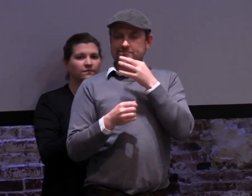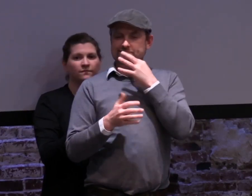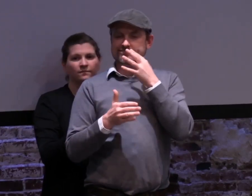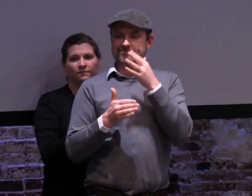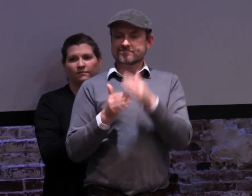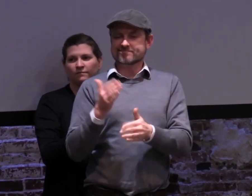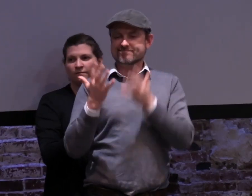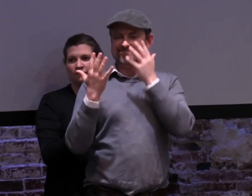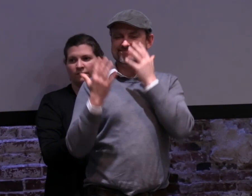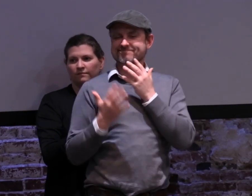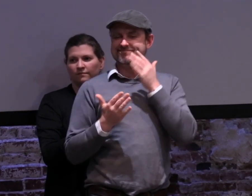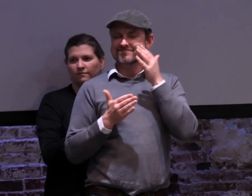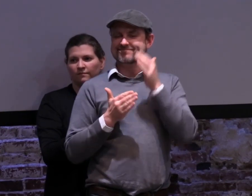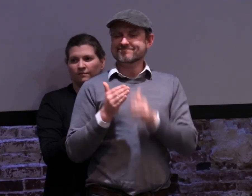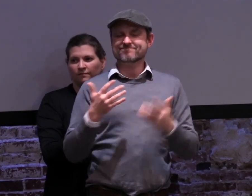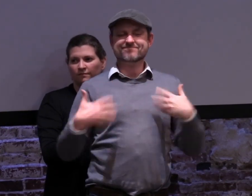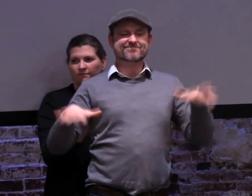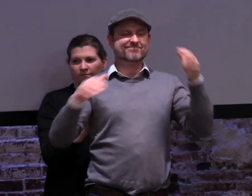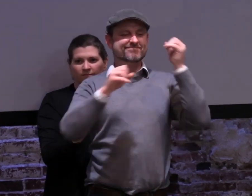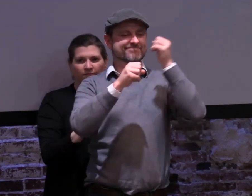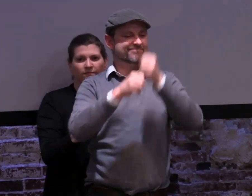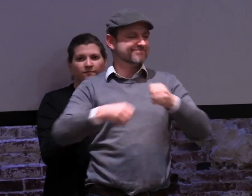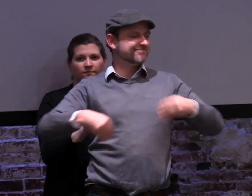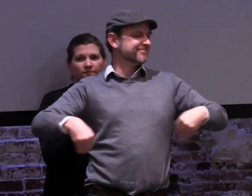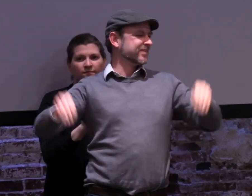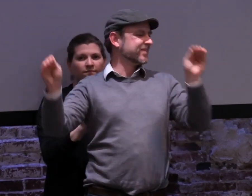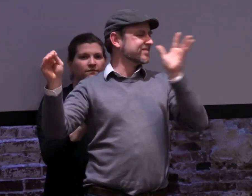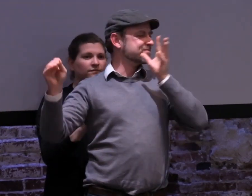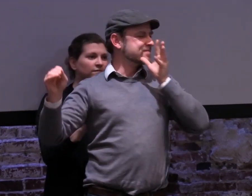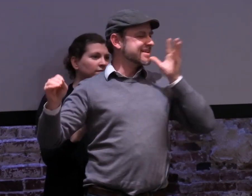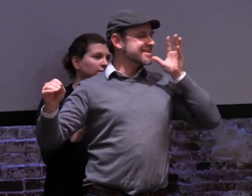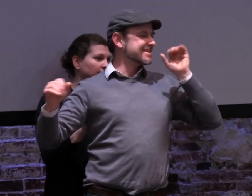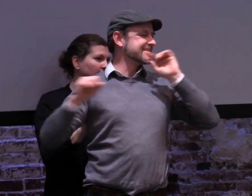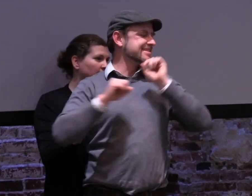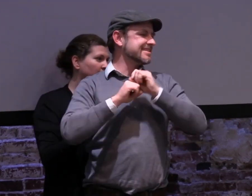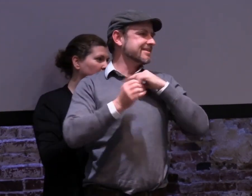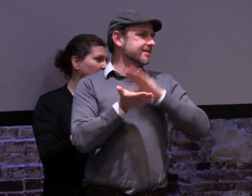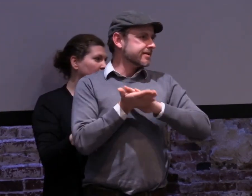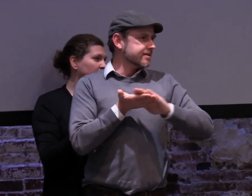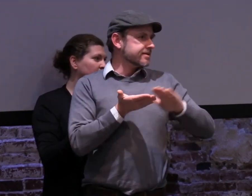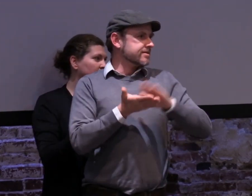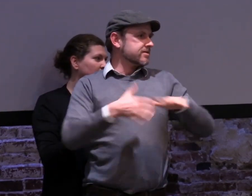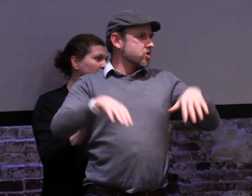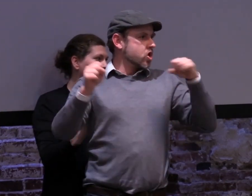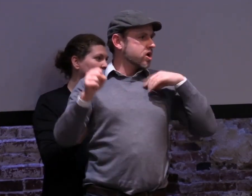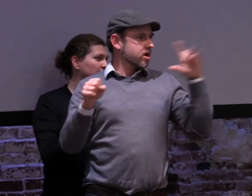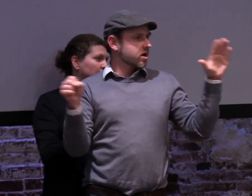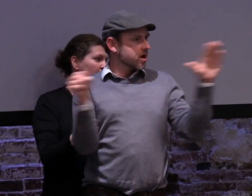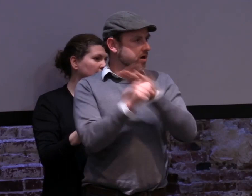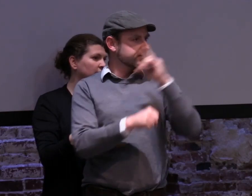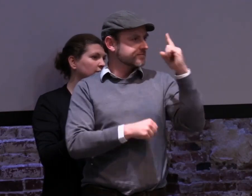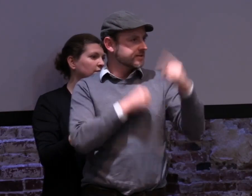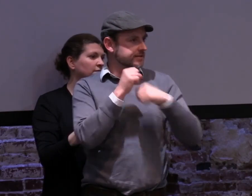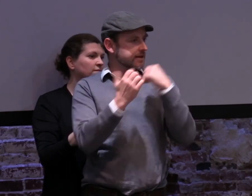200 years, my family were farmers, and unfortunately, the farming is gone, and we no longer have that farm.